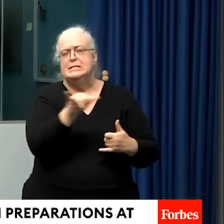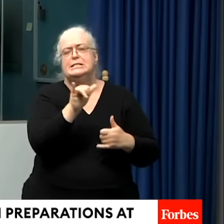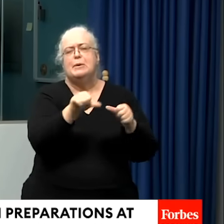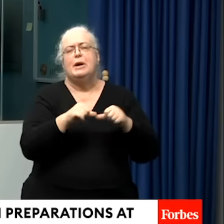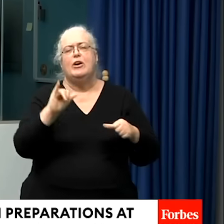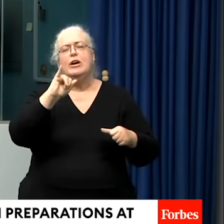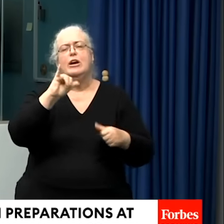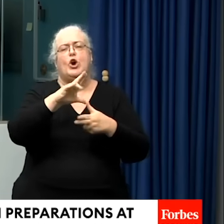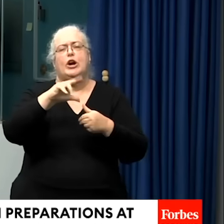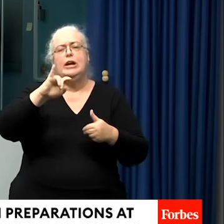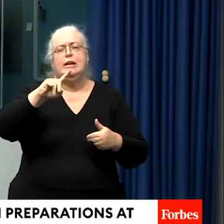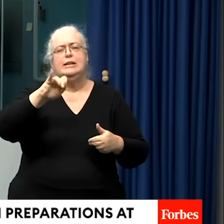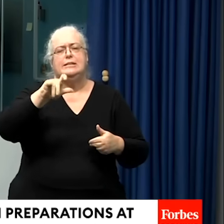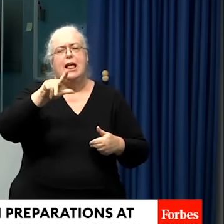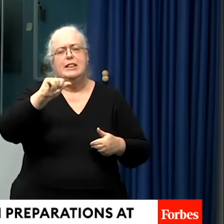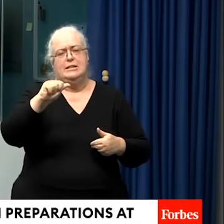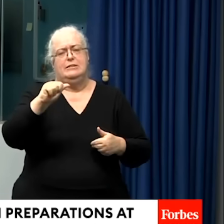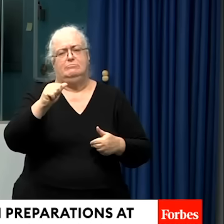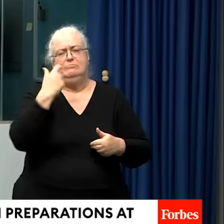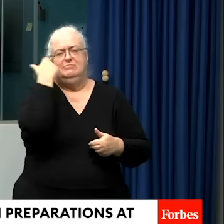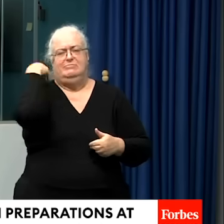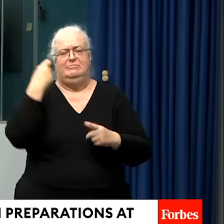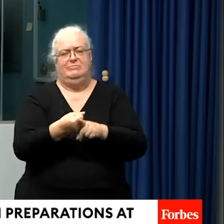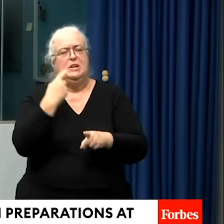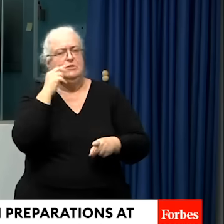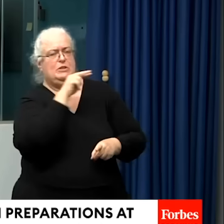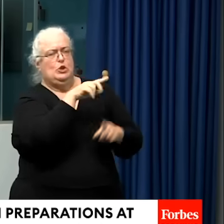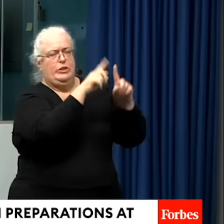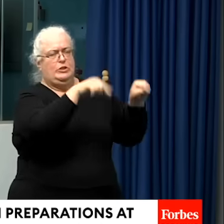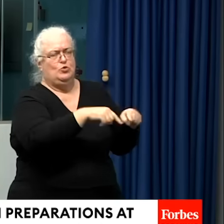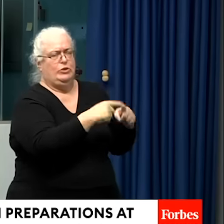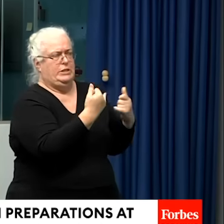area. As I look over here to our screen on the left,